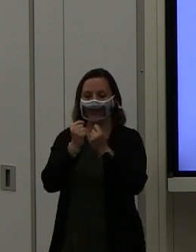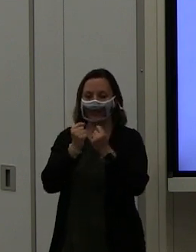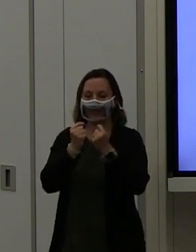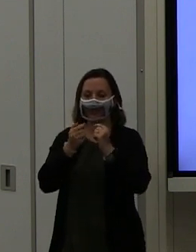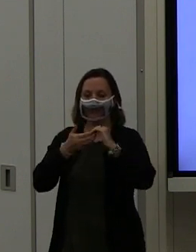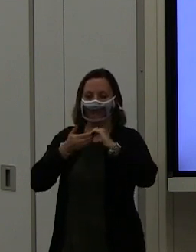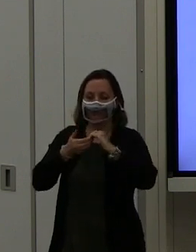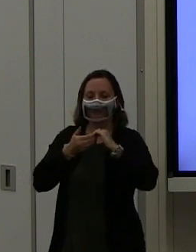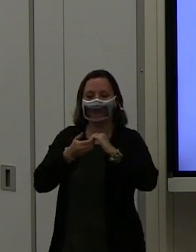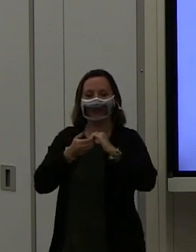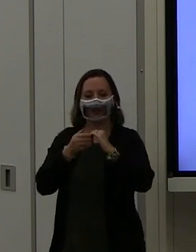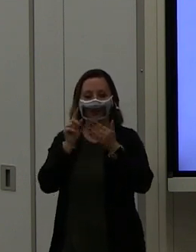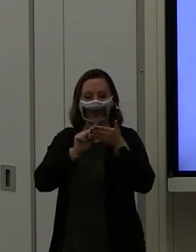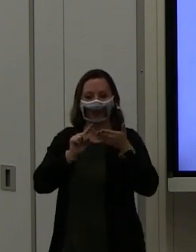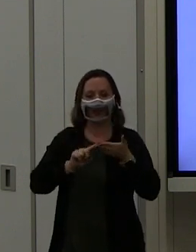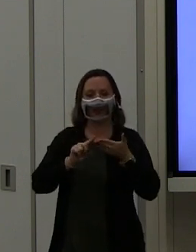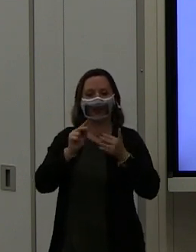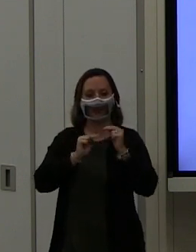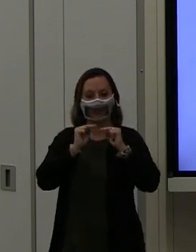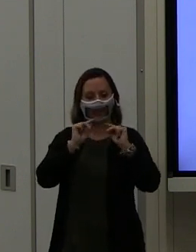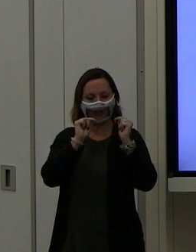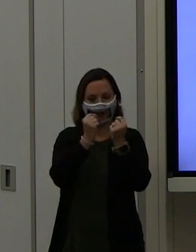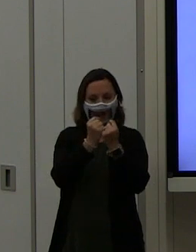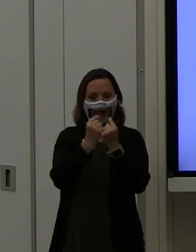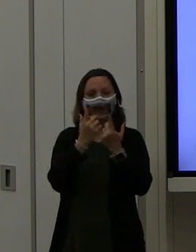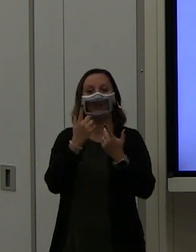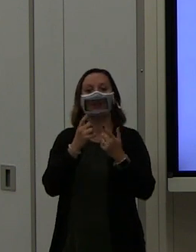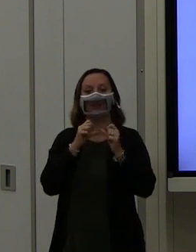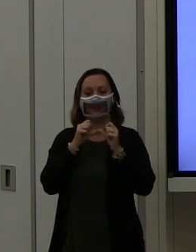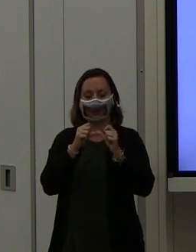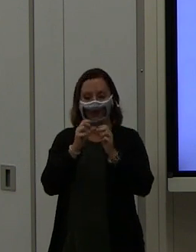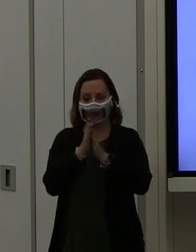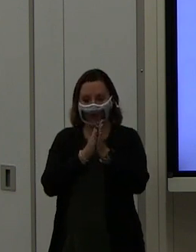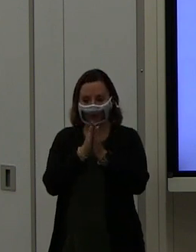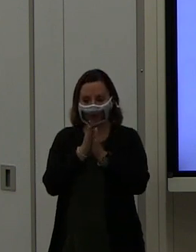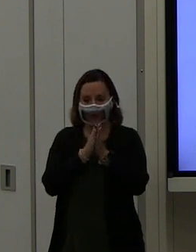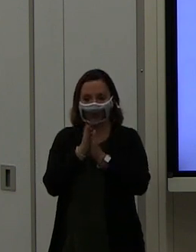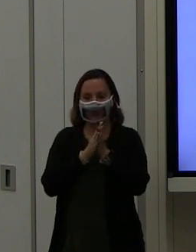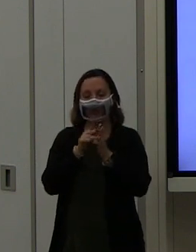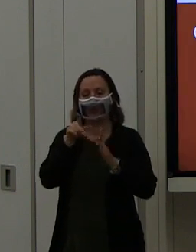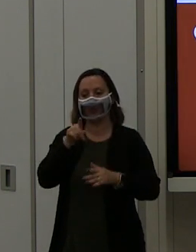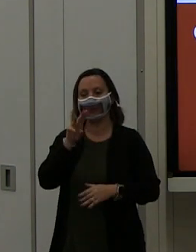achievement and our continued pursuit of equity in the Parkway School District.